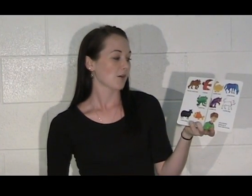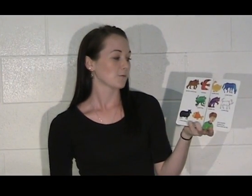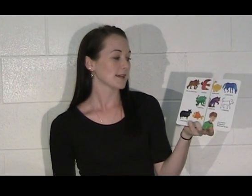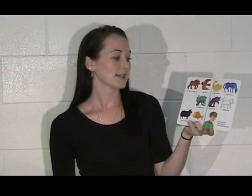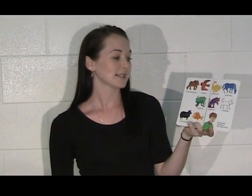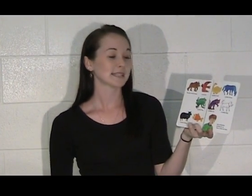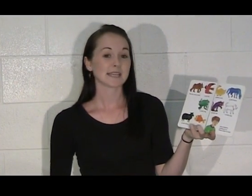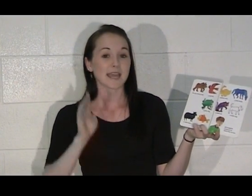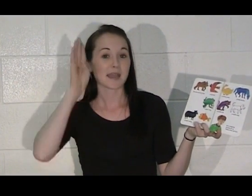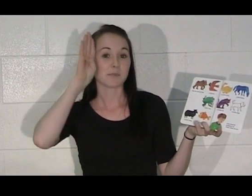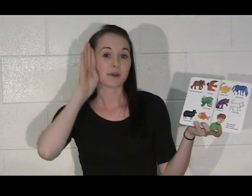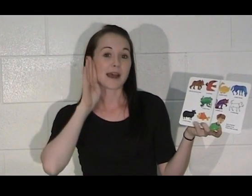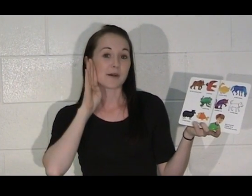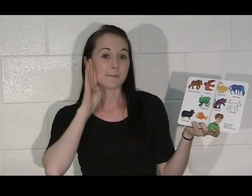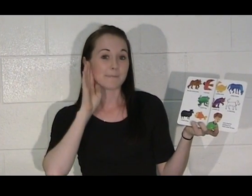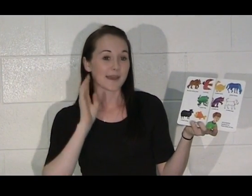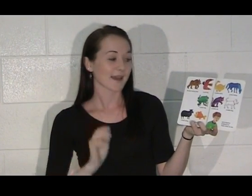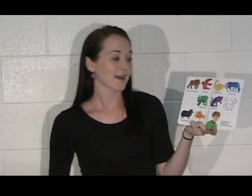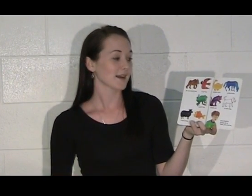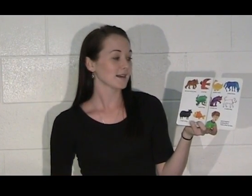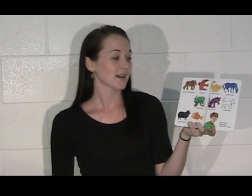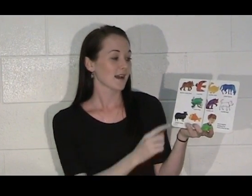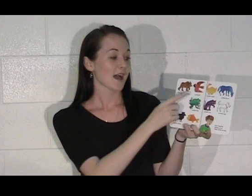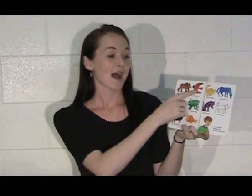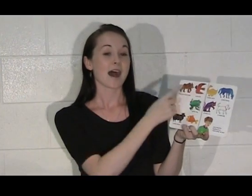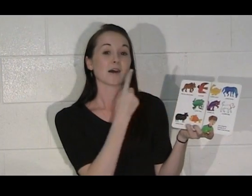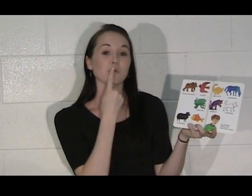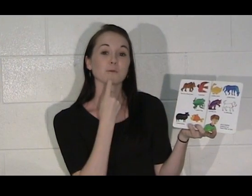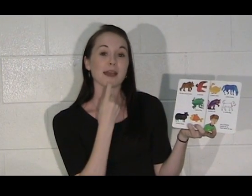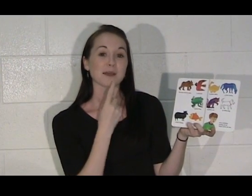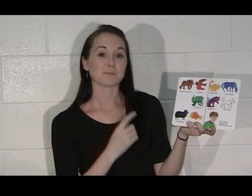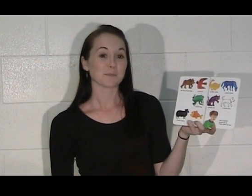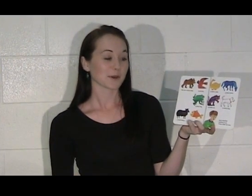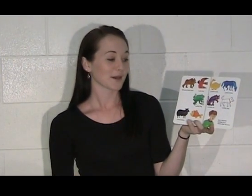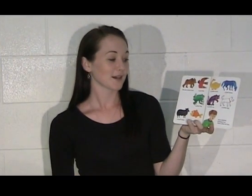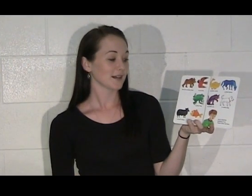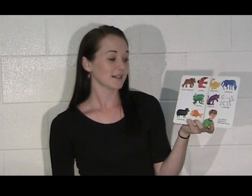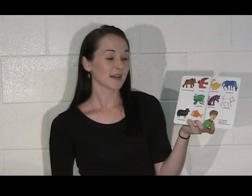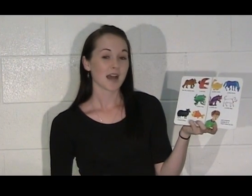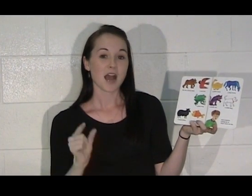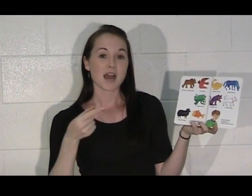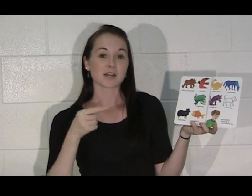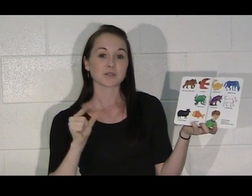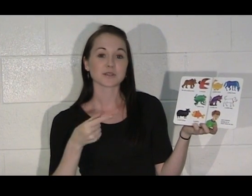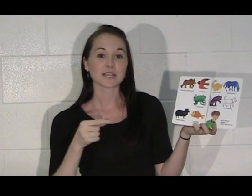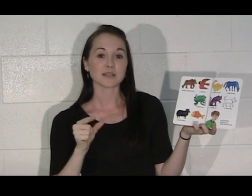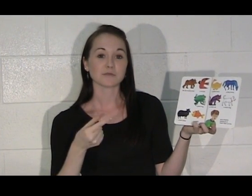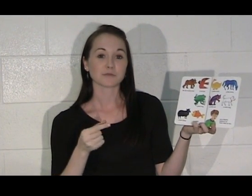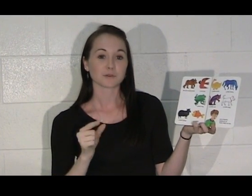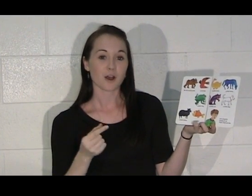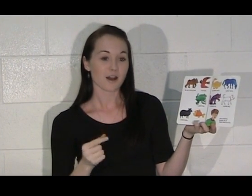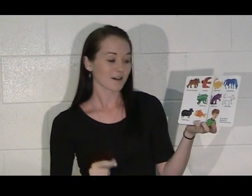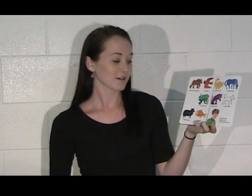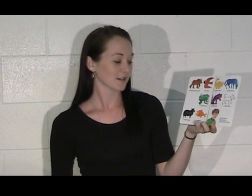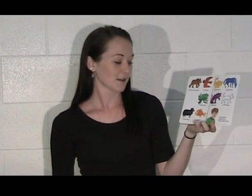We see a brown bear, a red bird, a green frog,